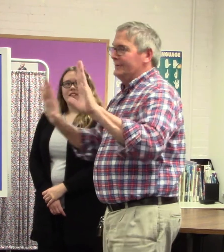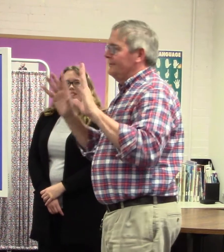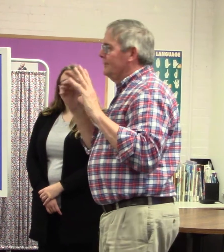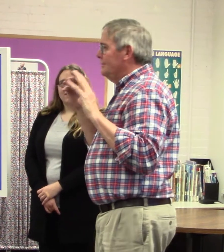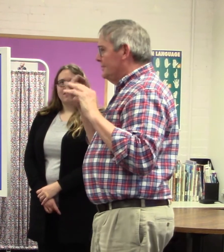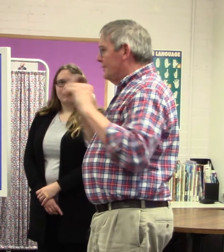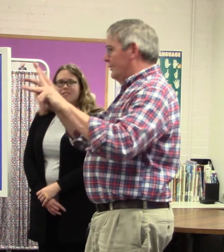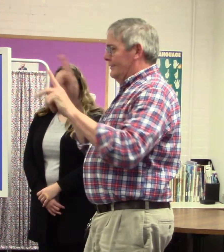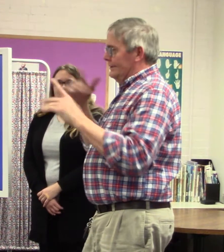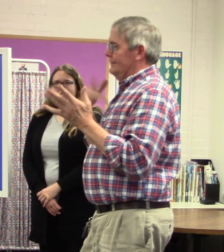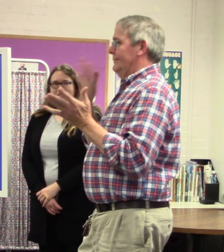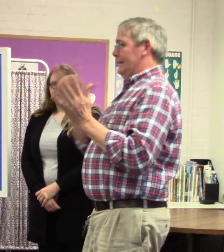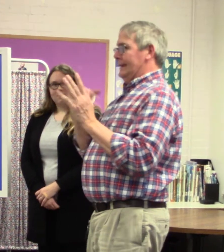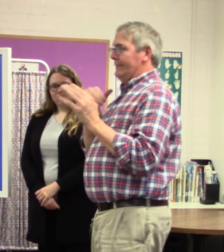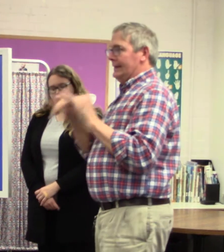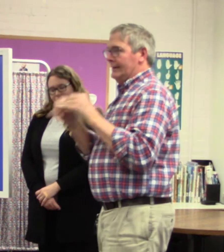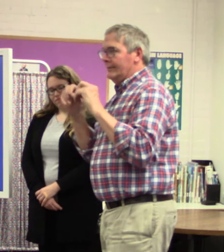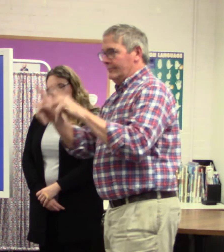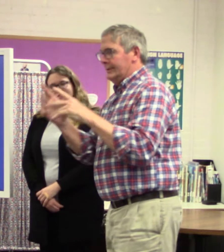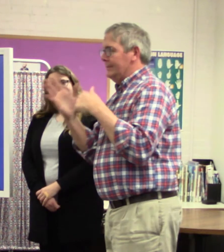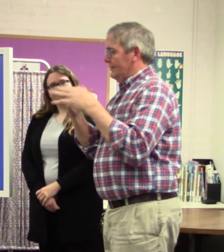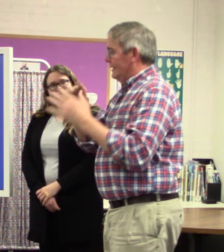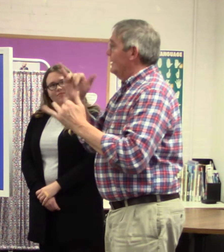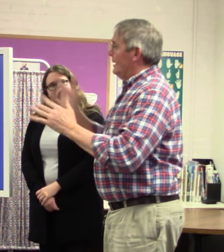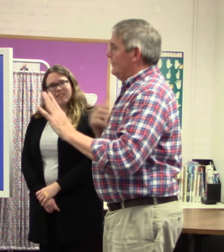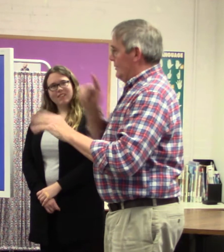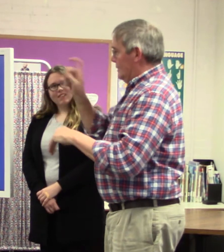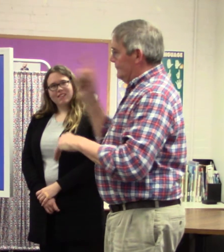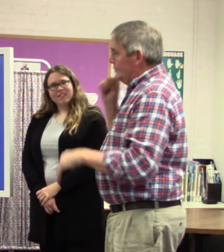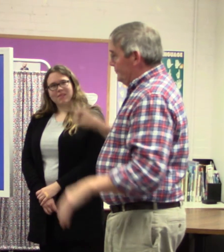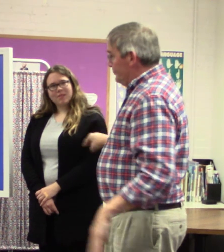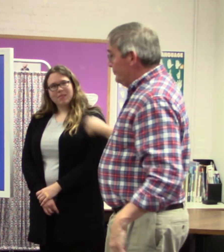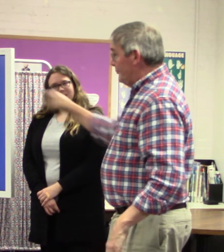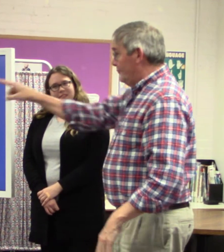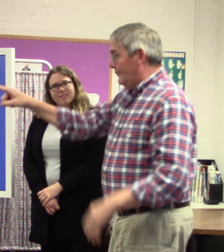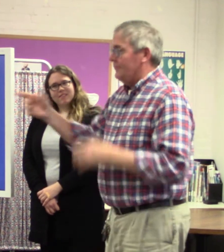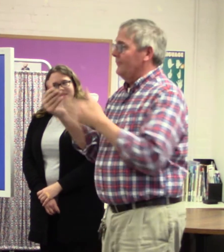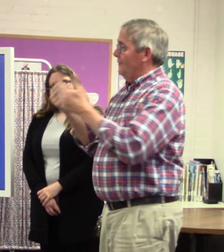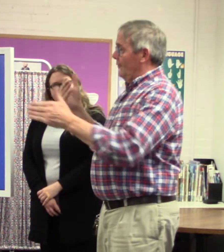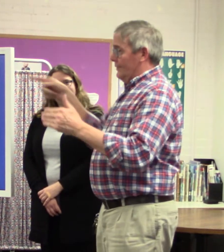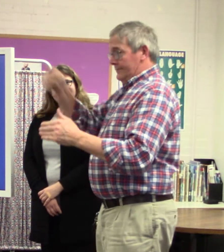conference. And I was very fortunate to have that opportunity, but regardless,